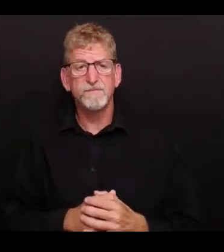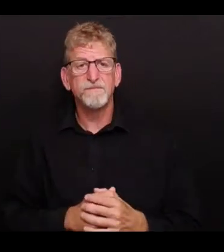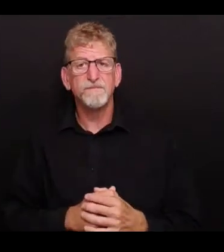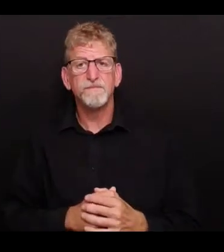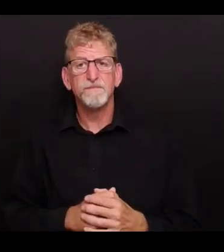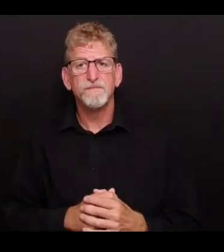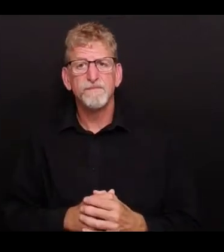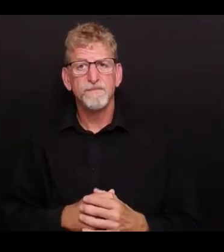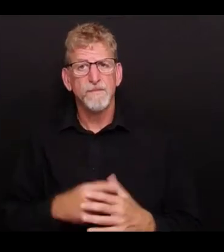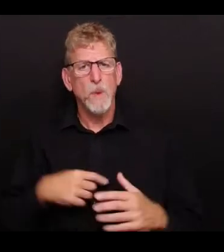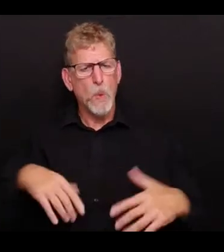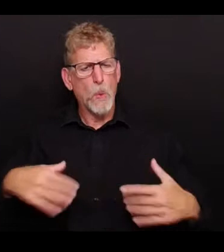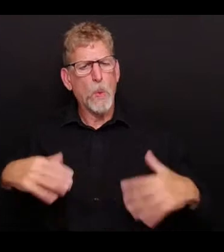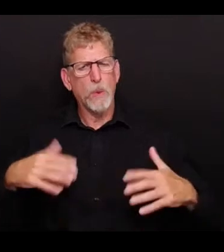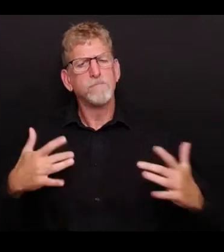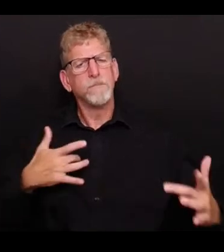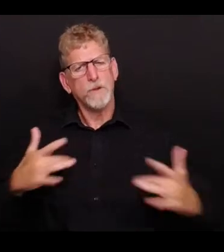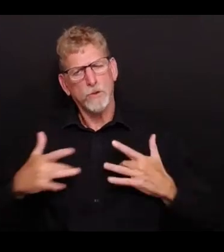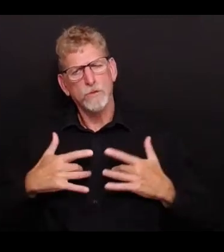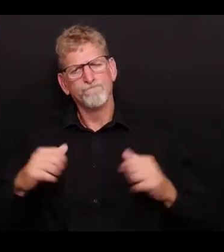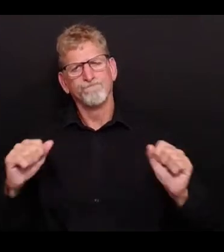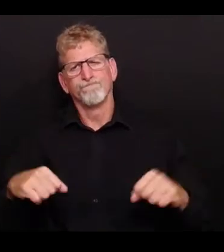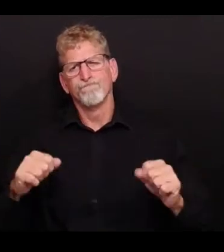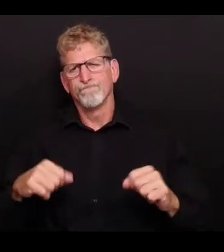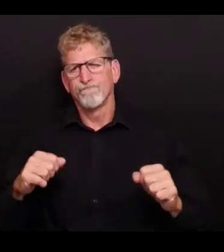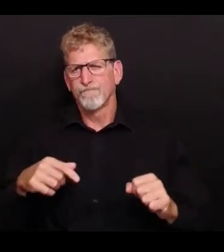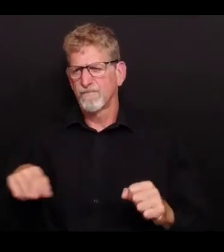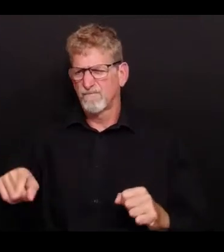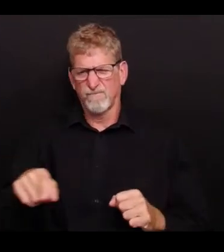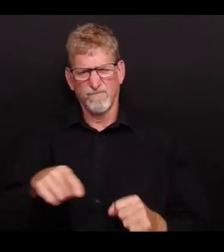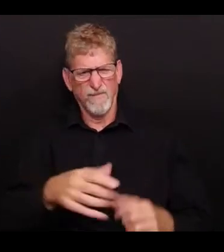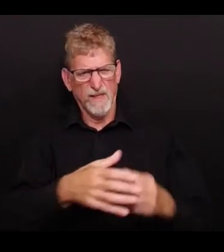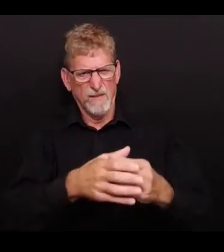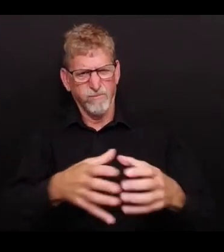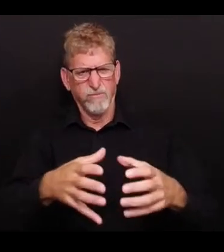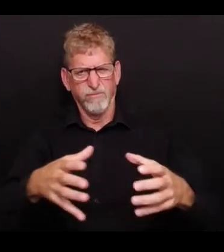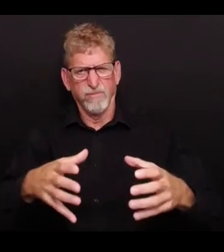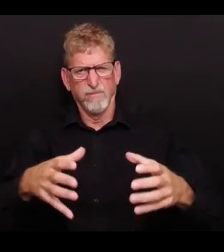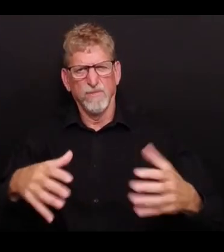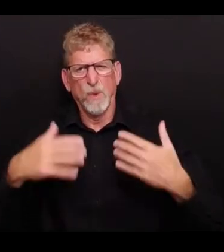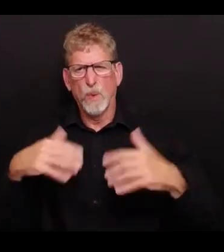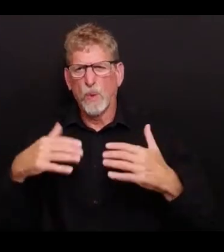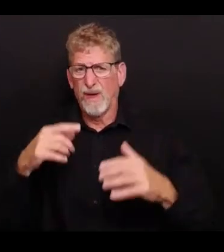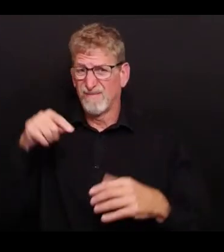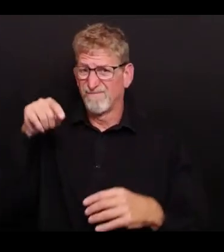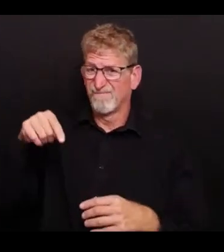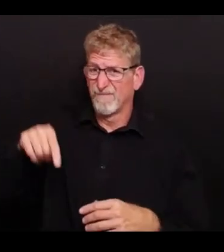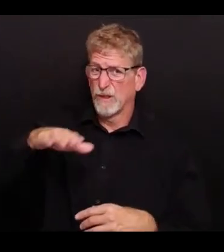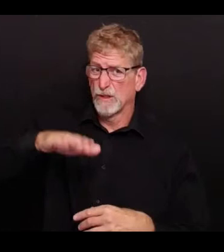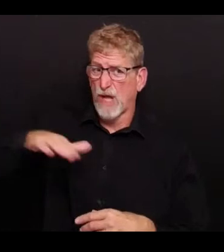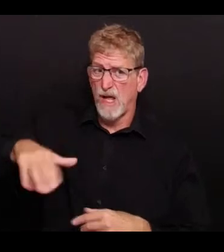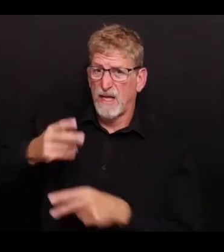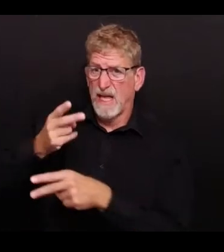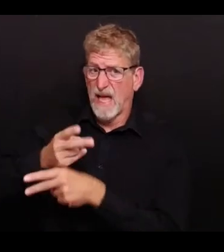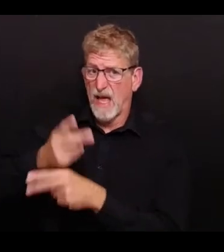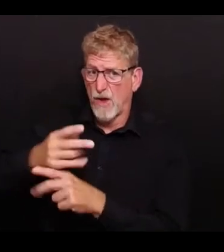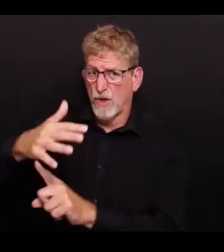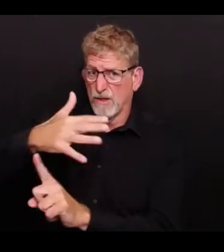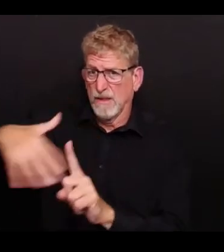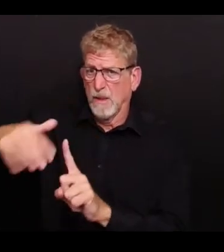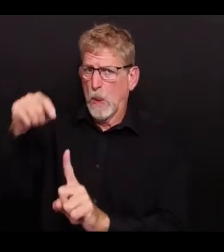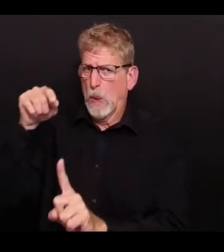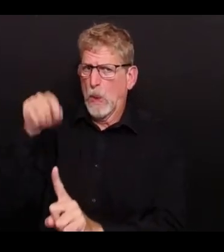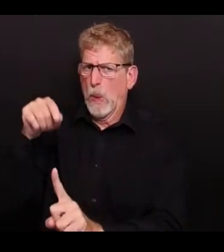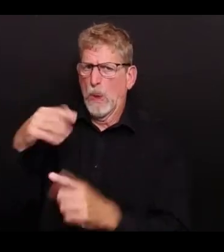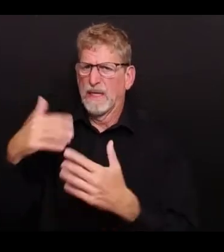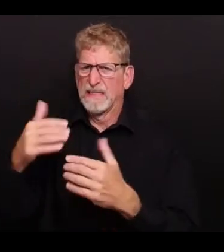concerned about the growth of cases in school and child care settings and the broader implications that has for more cases in those settings and